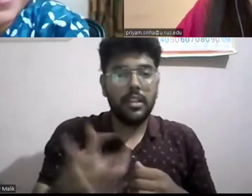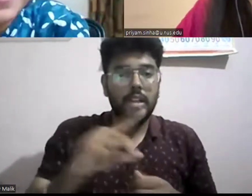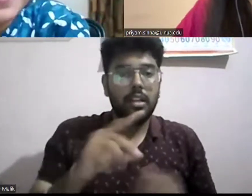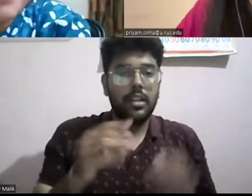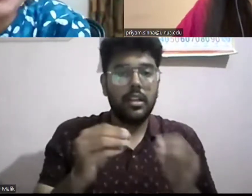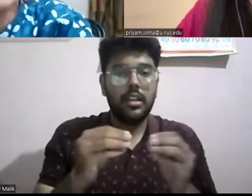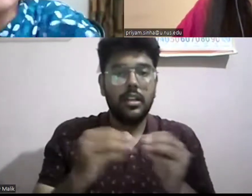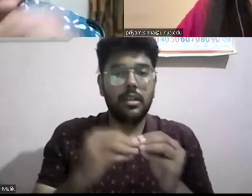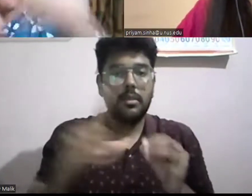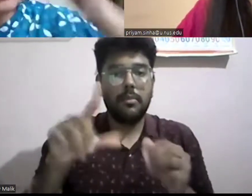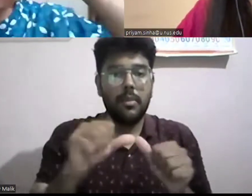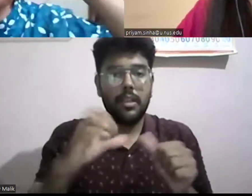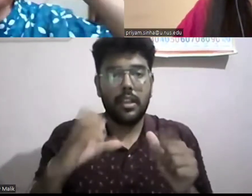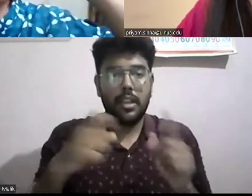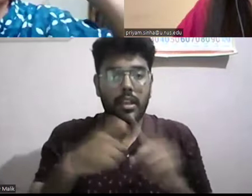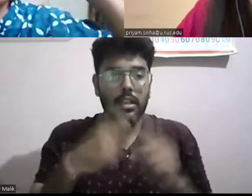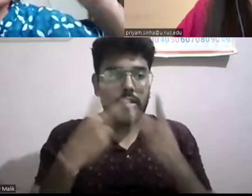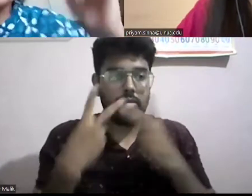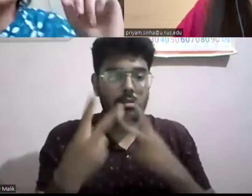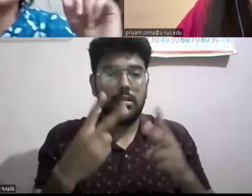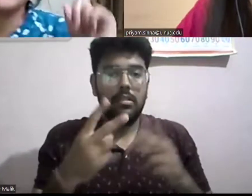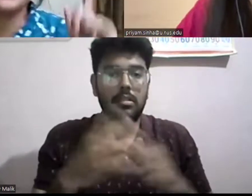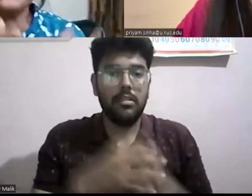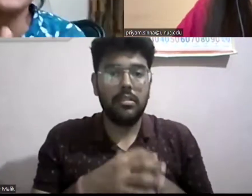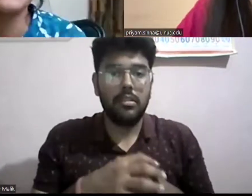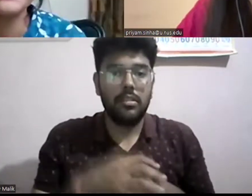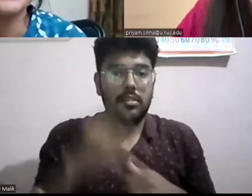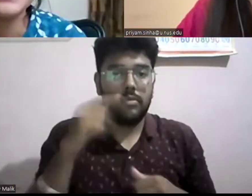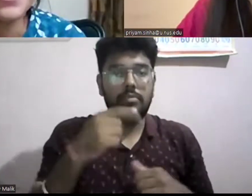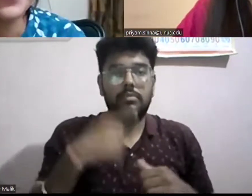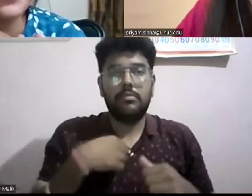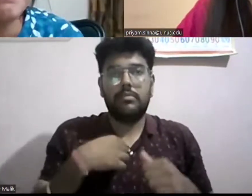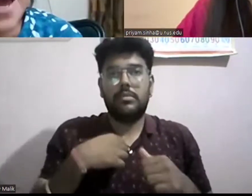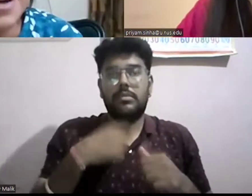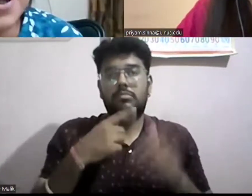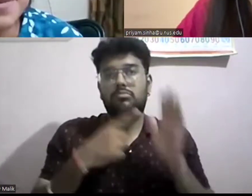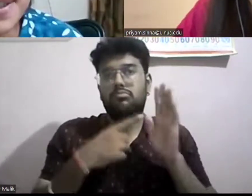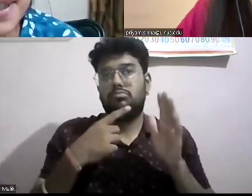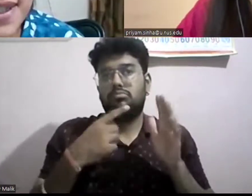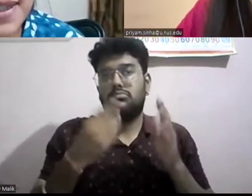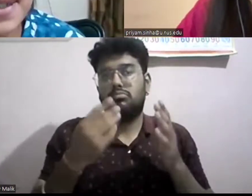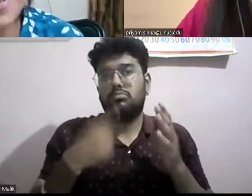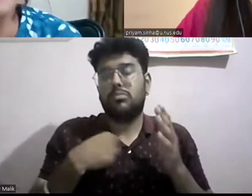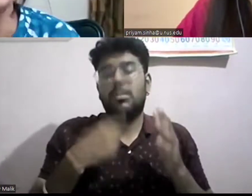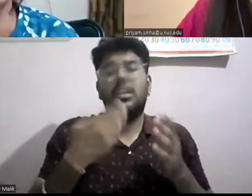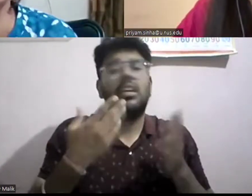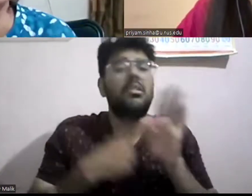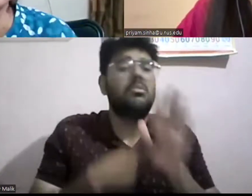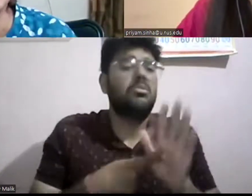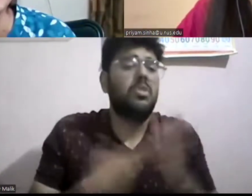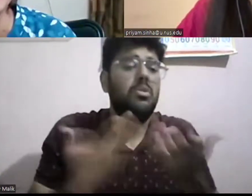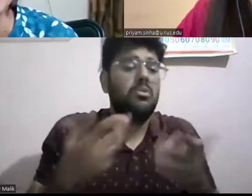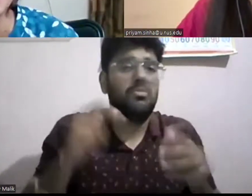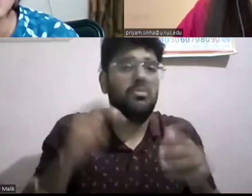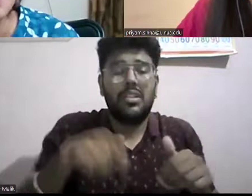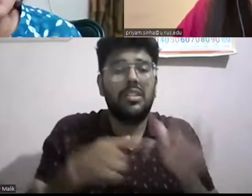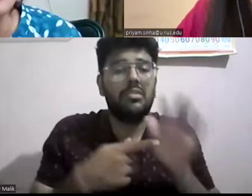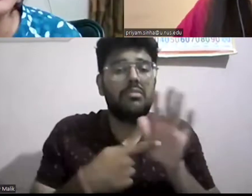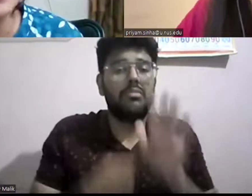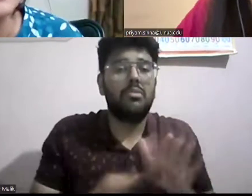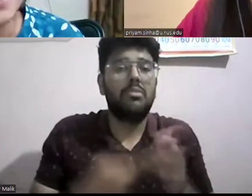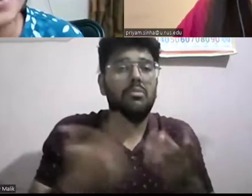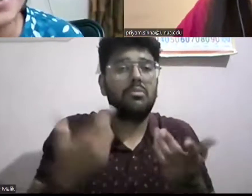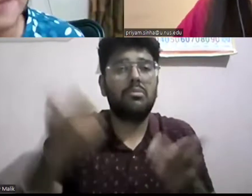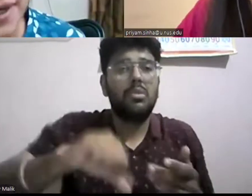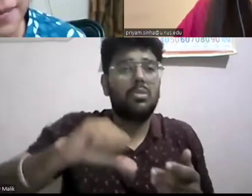talk. Because I'm not here to say whether this was a good representation or a bad representation. I'm here to point out how